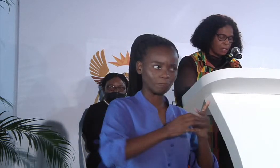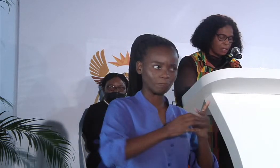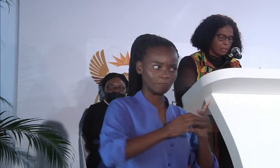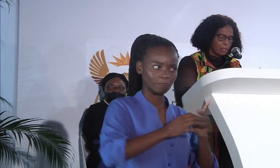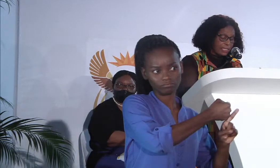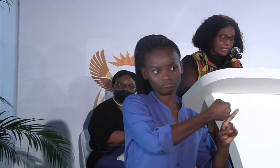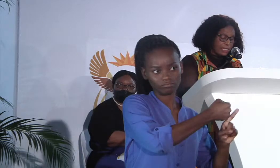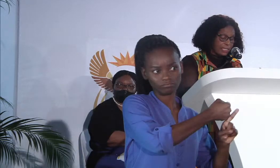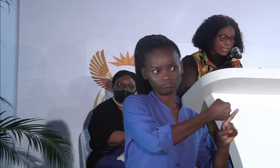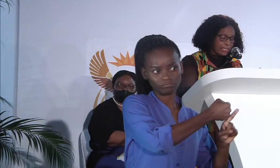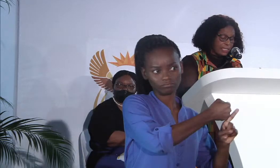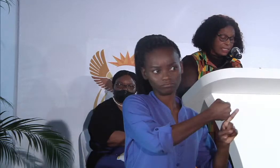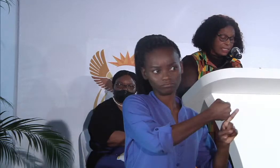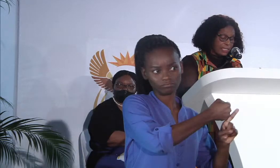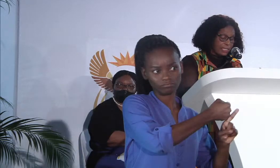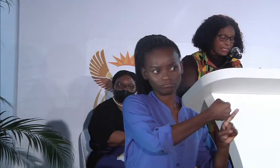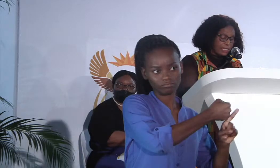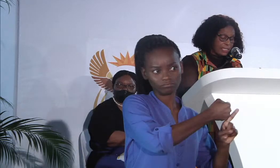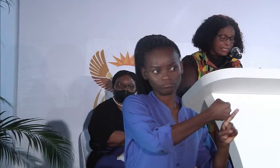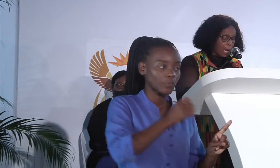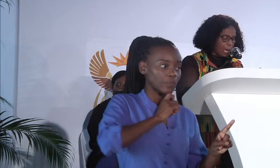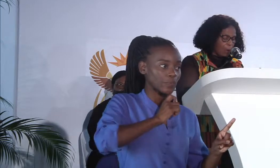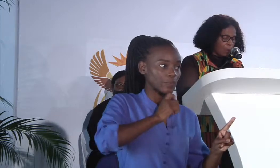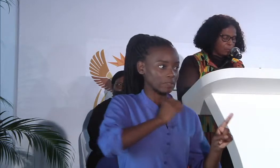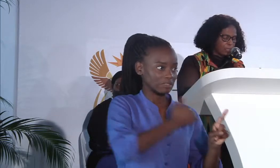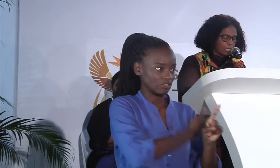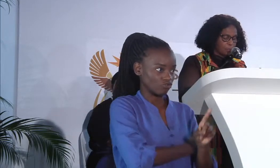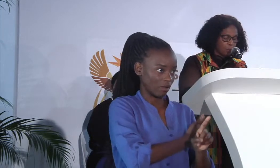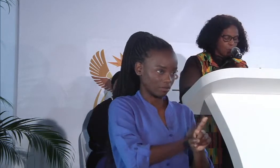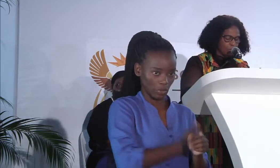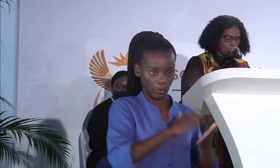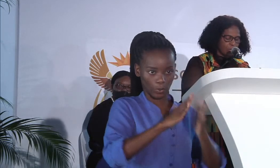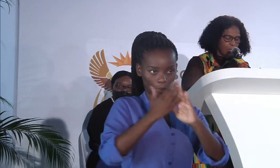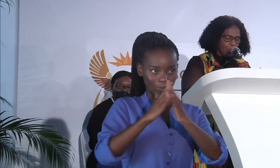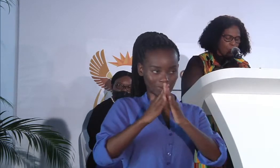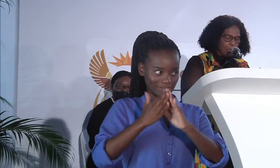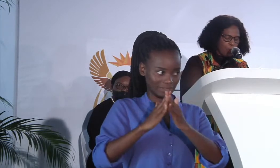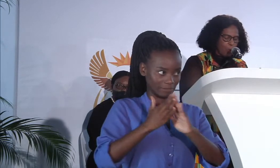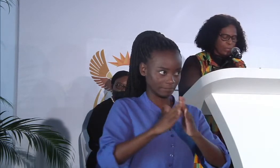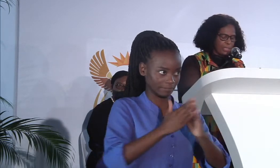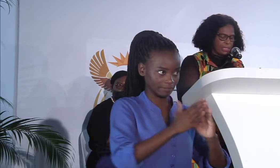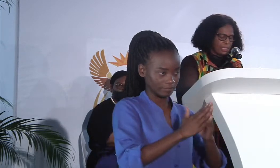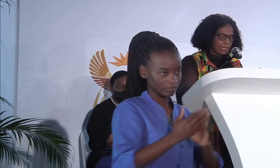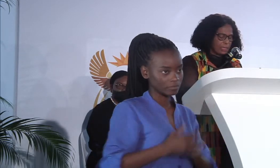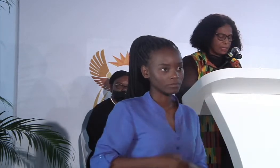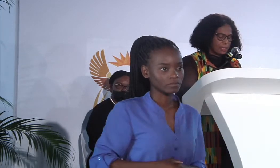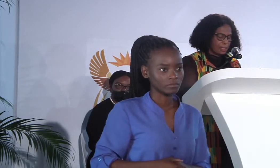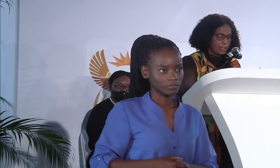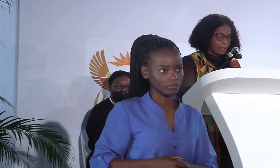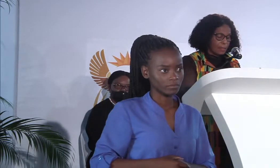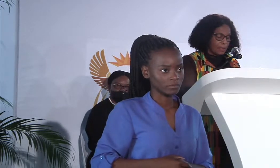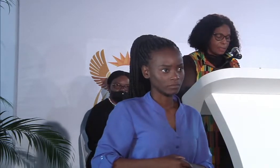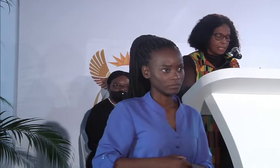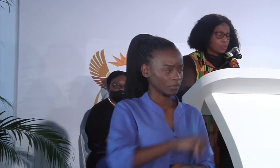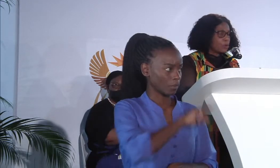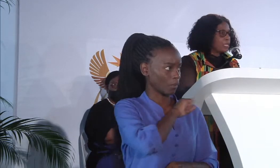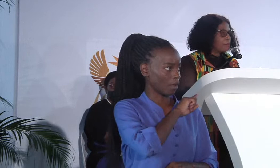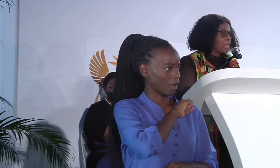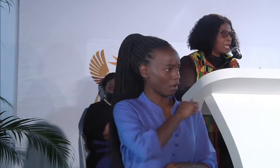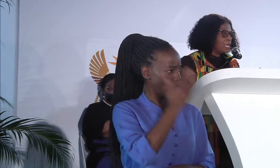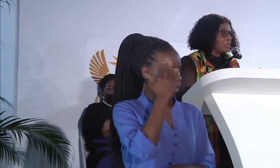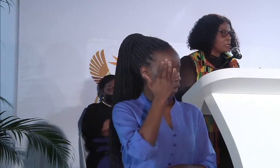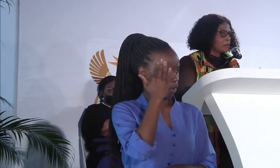continue to fight the use of drugs among our communities, because we know it is